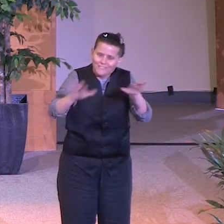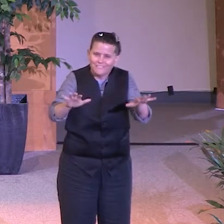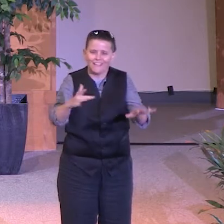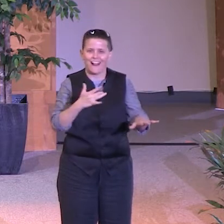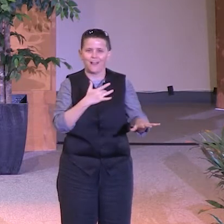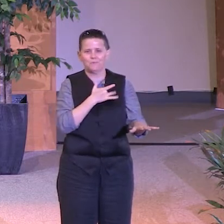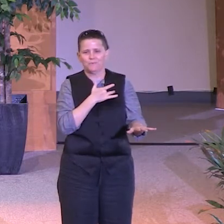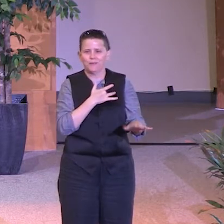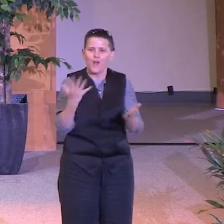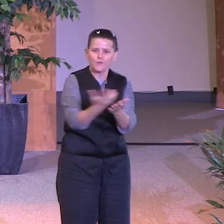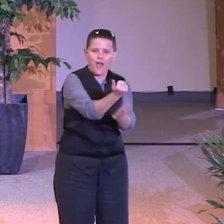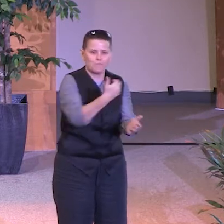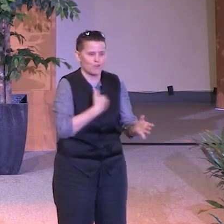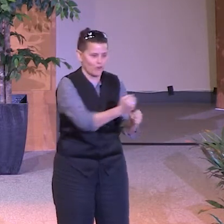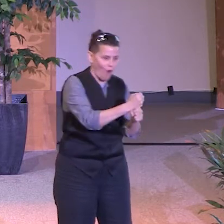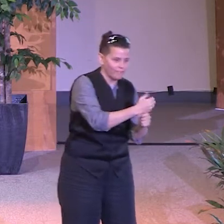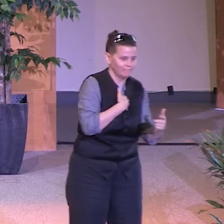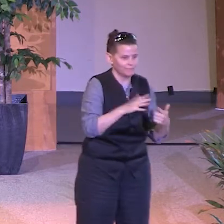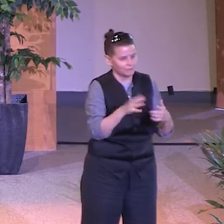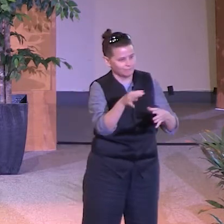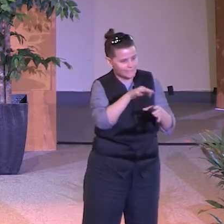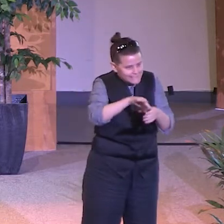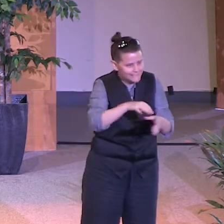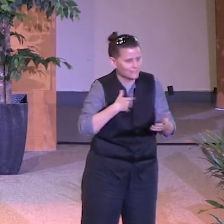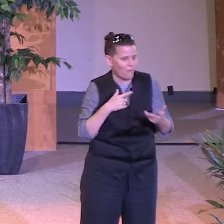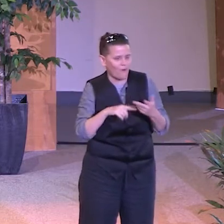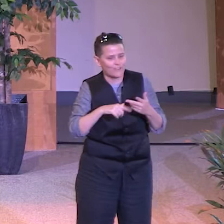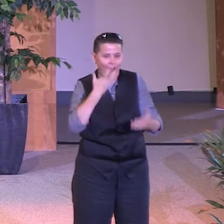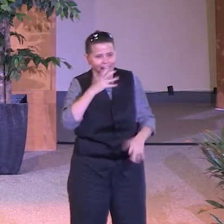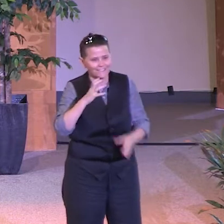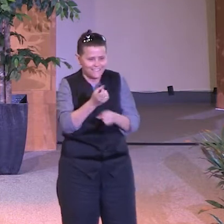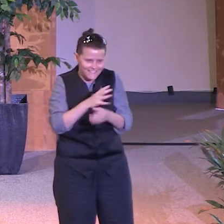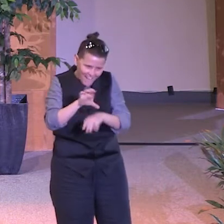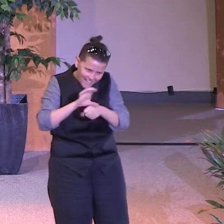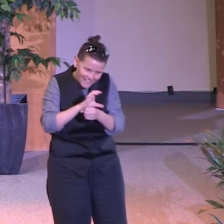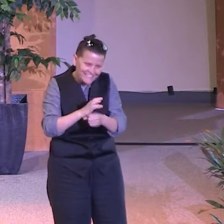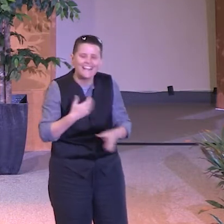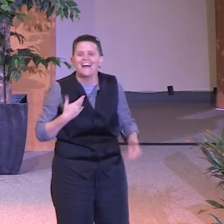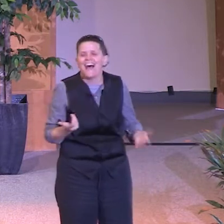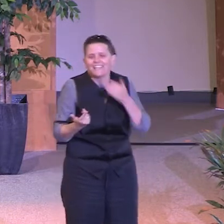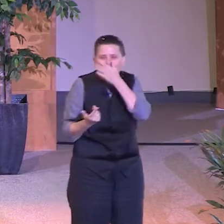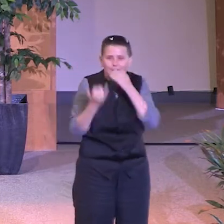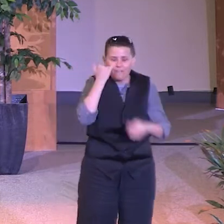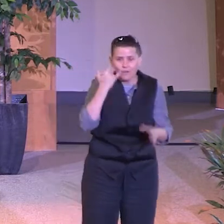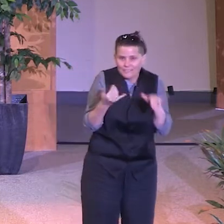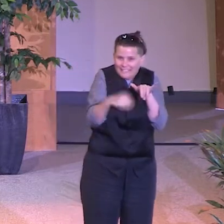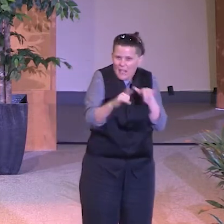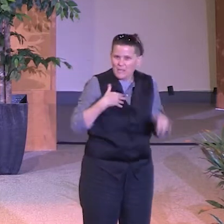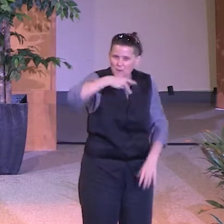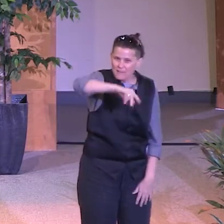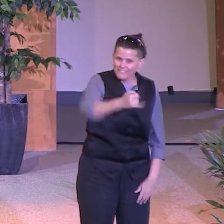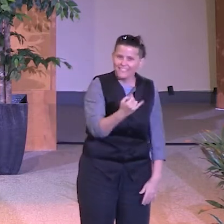coffee, your tea, hot chocolate, maybe. And if you're still in your jammies, it's okay.